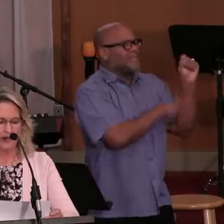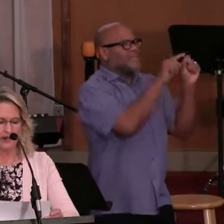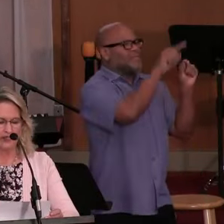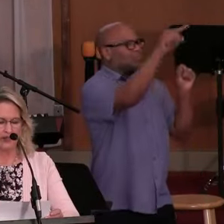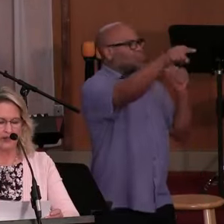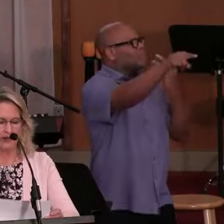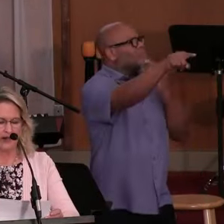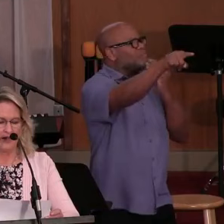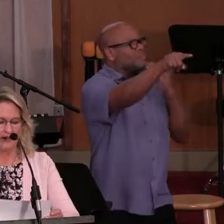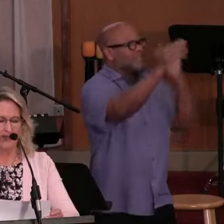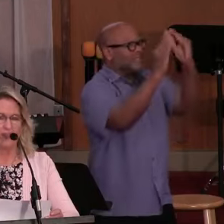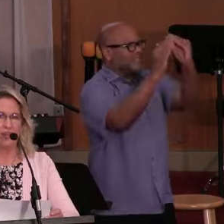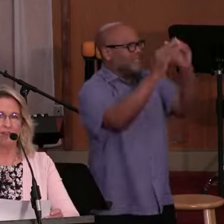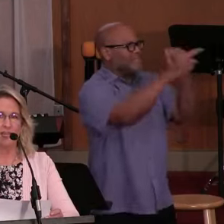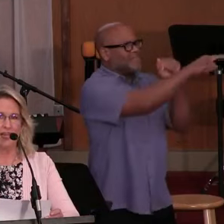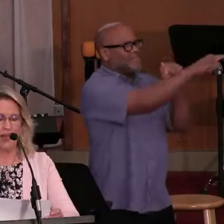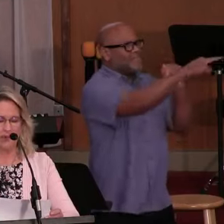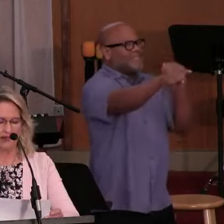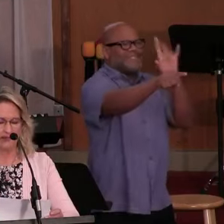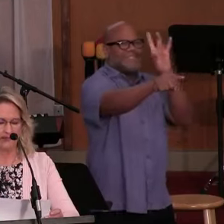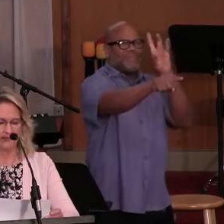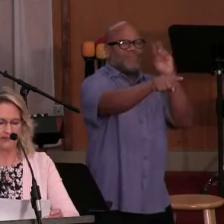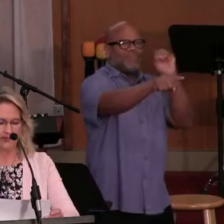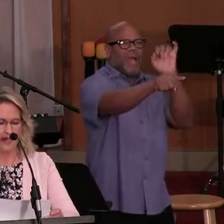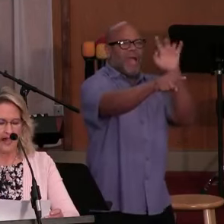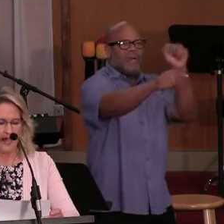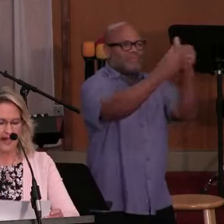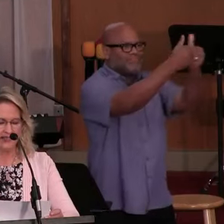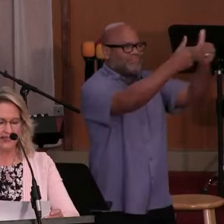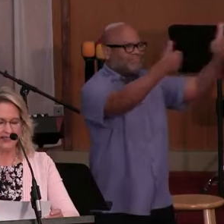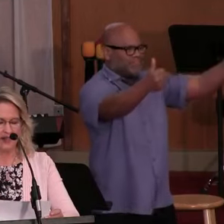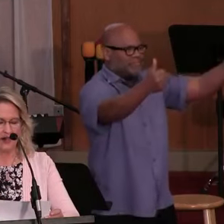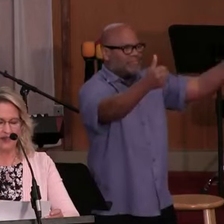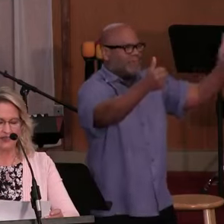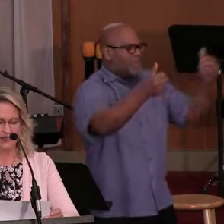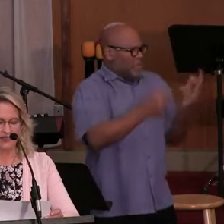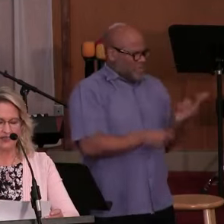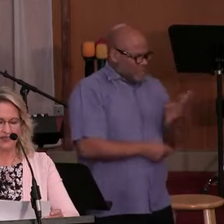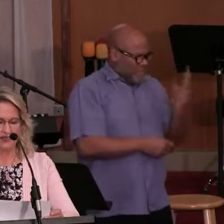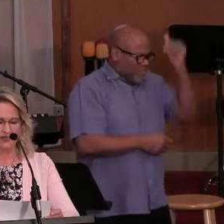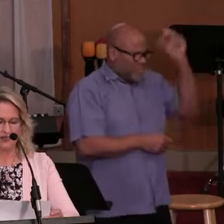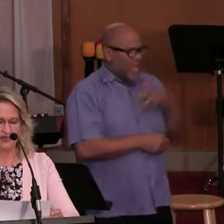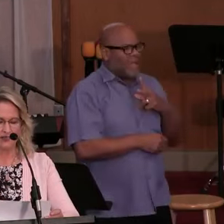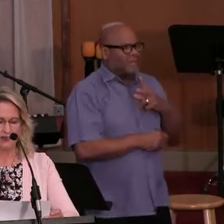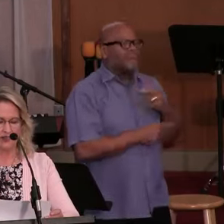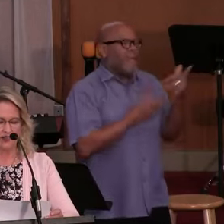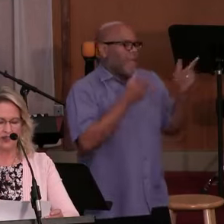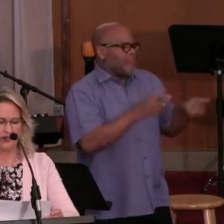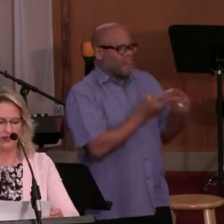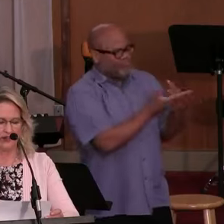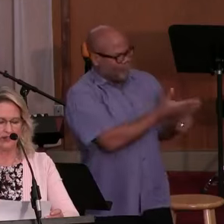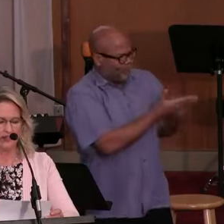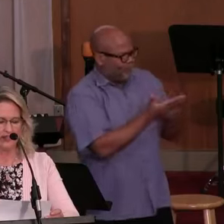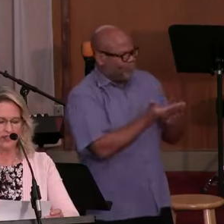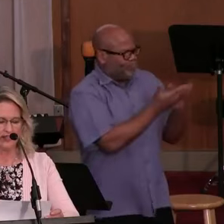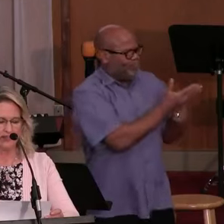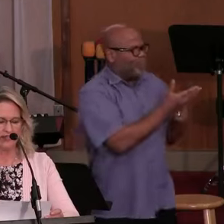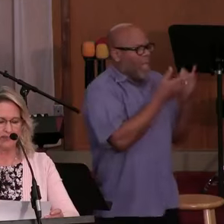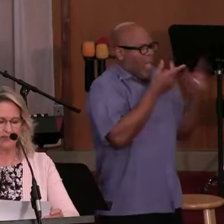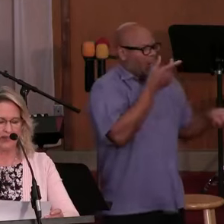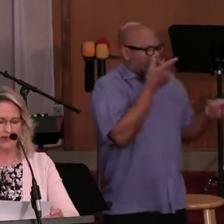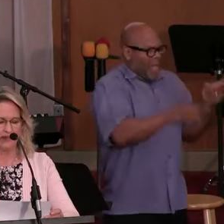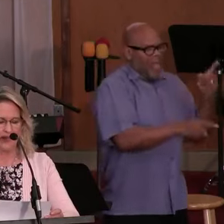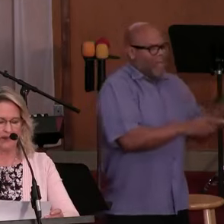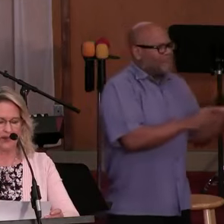were talking with each other about everything that had happened. As they talked and discussed these things with each other,